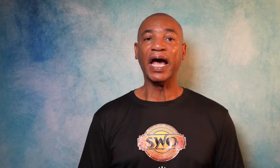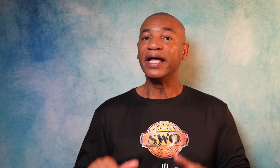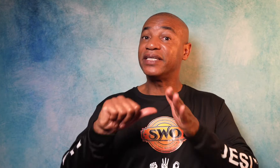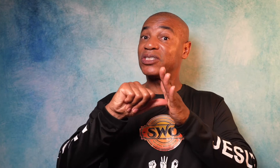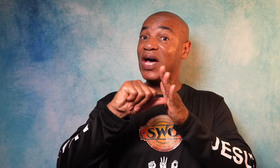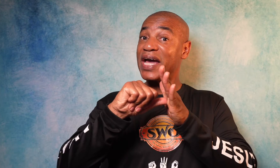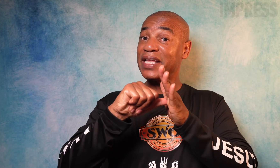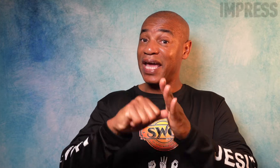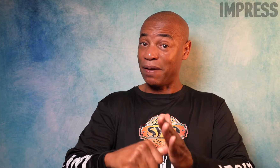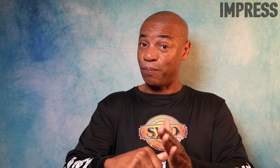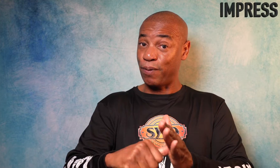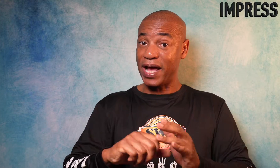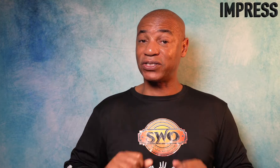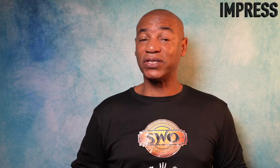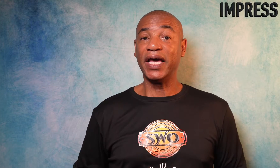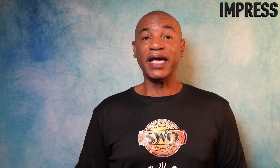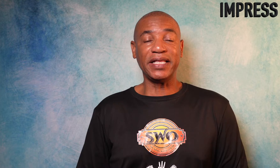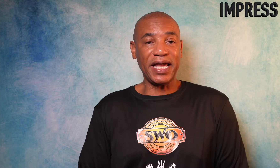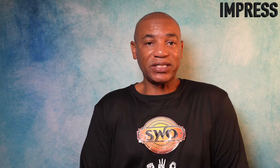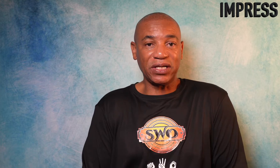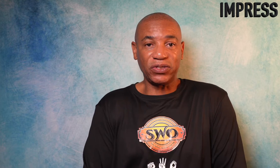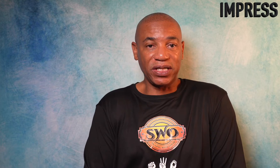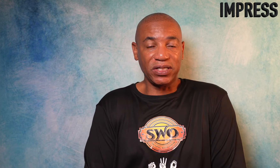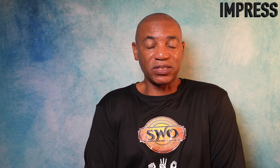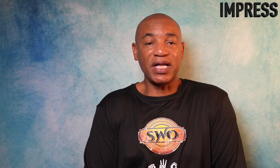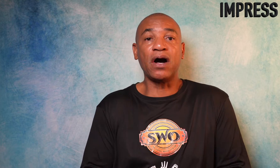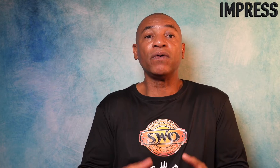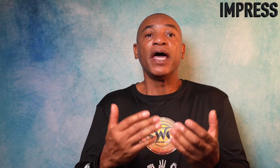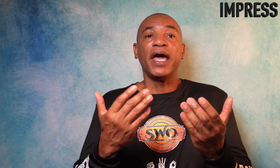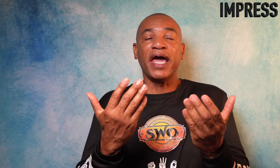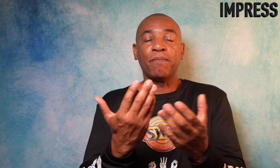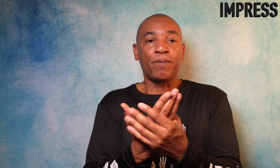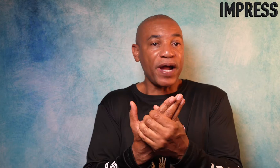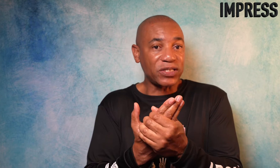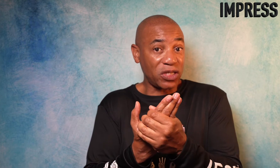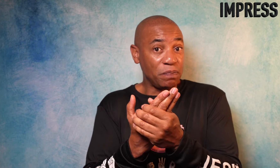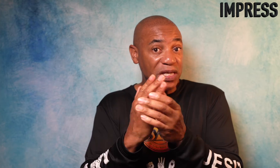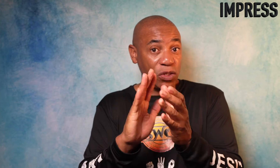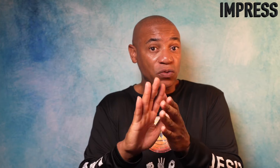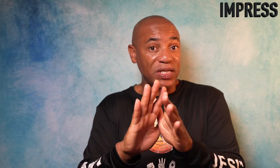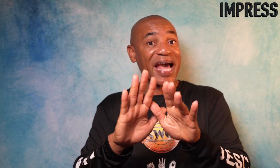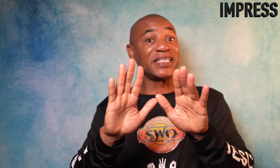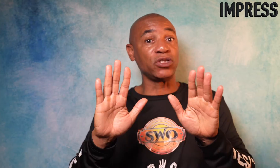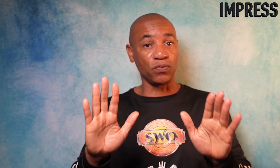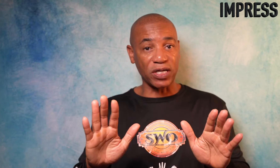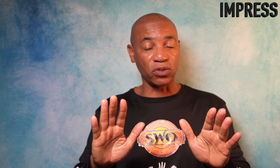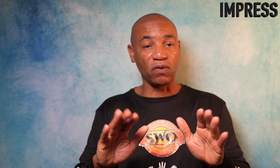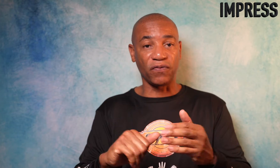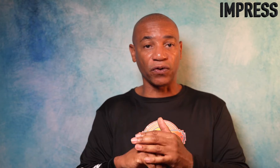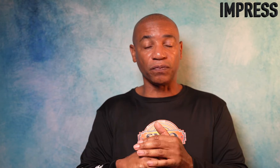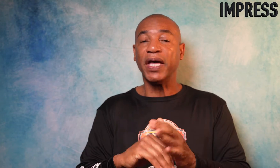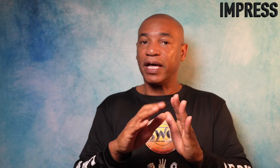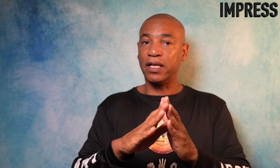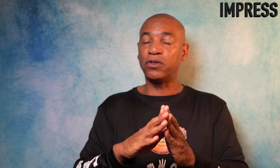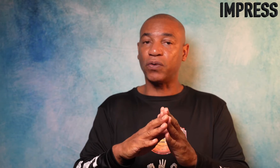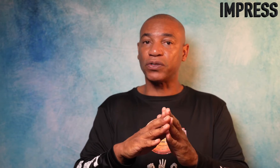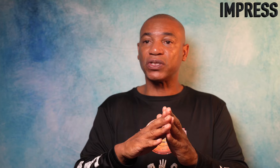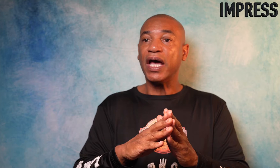The sign impress in an ASL sentence. Now, impress can be used as a directional verb. In other words,